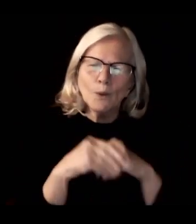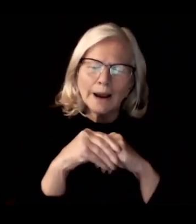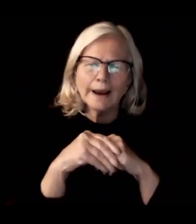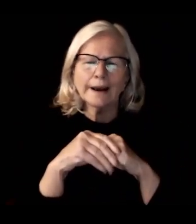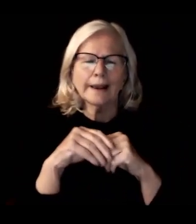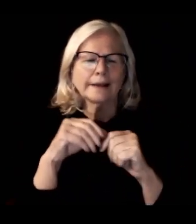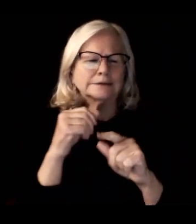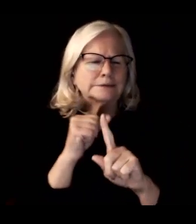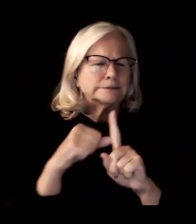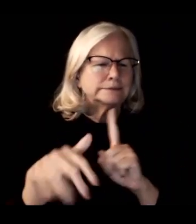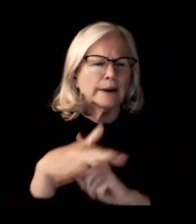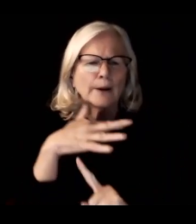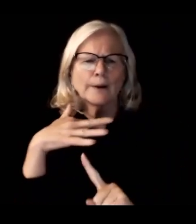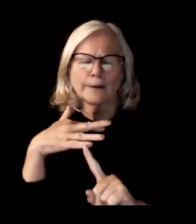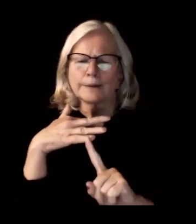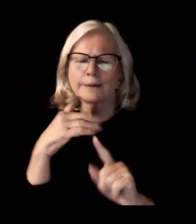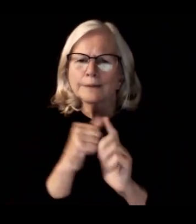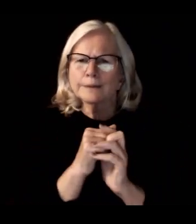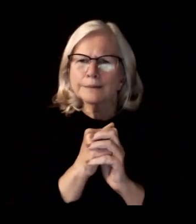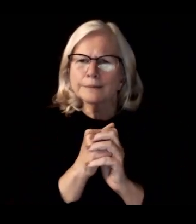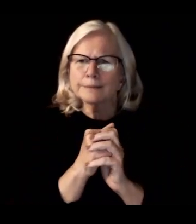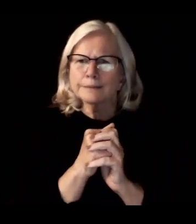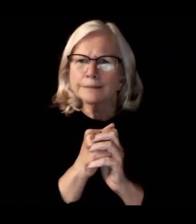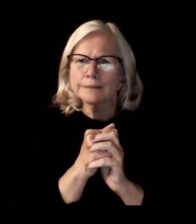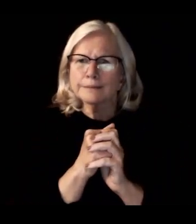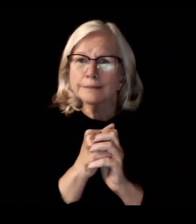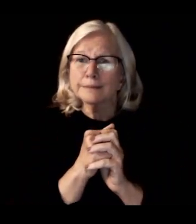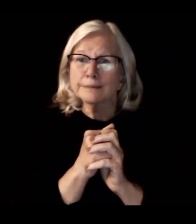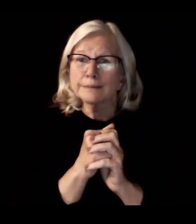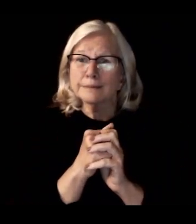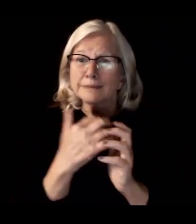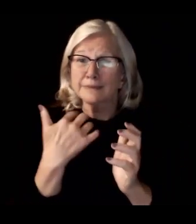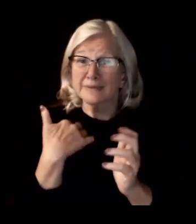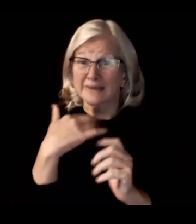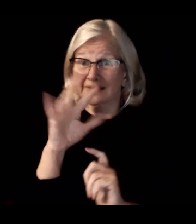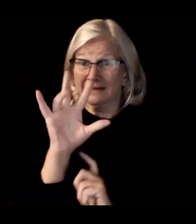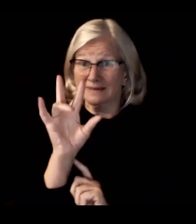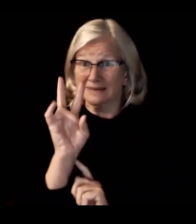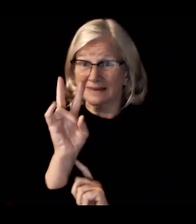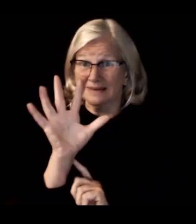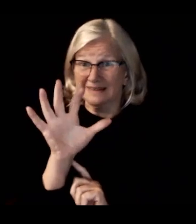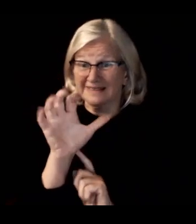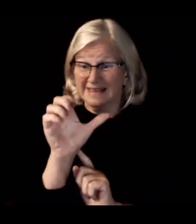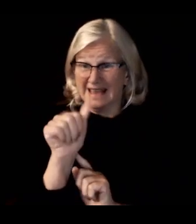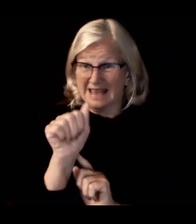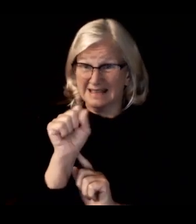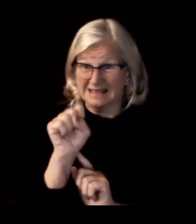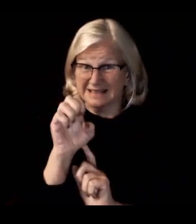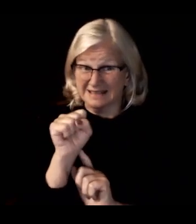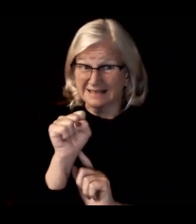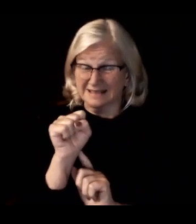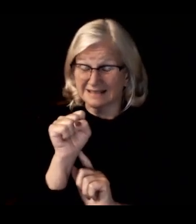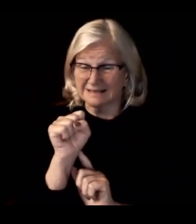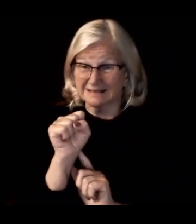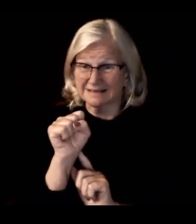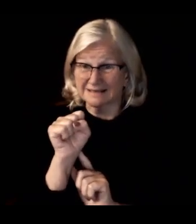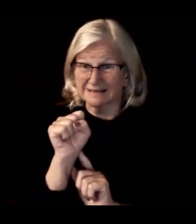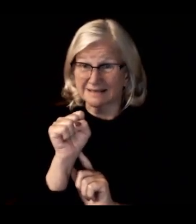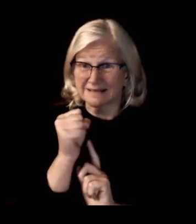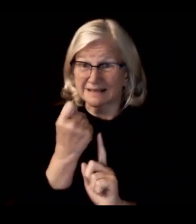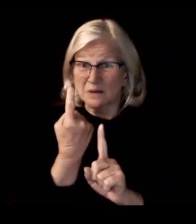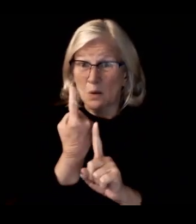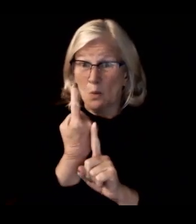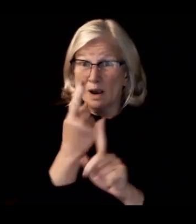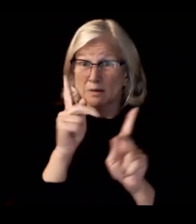at 75 cases associated with that event, including 1 hospitalization. We've